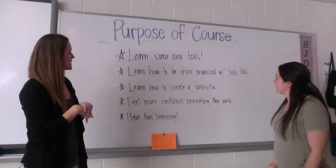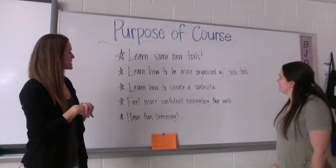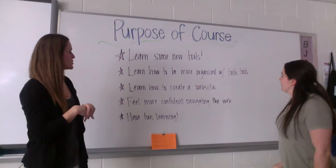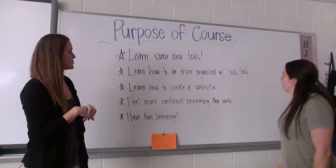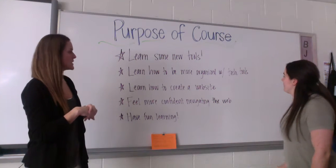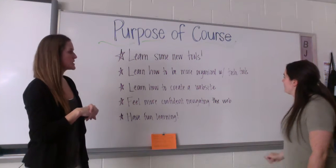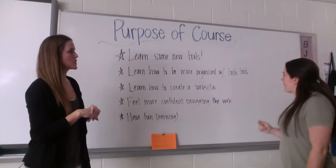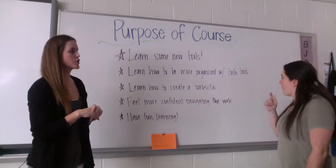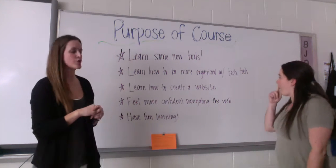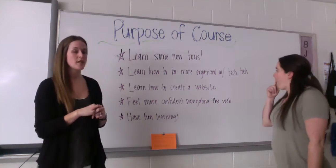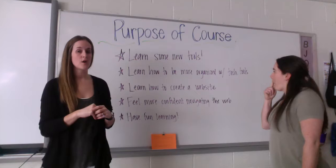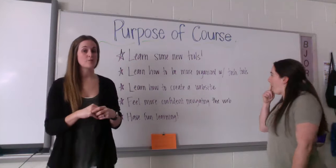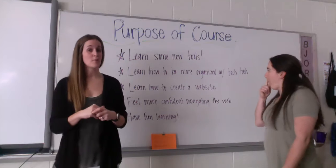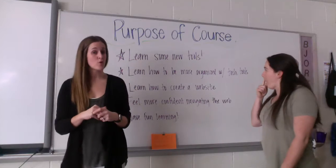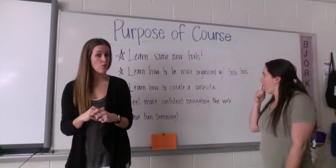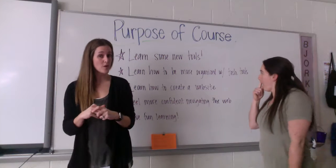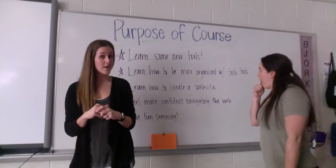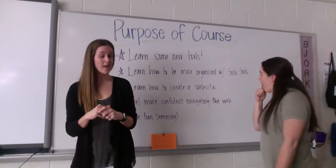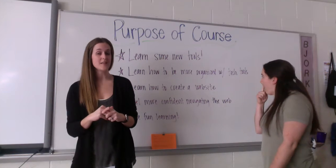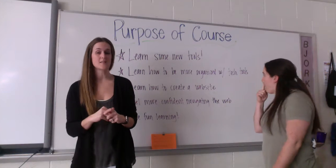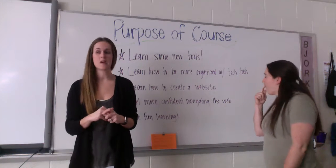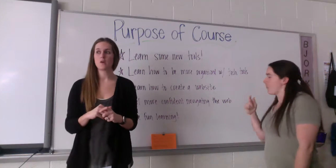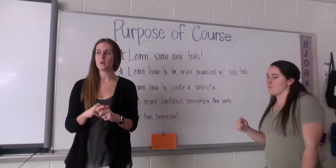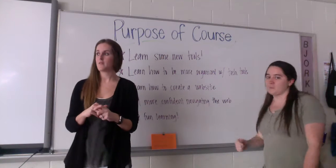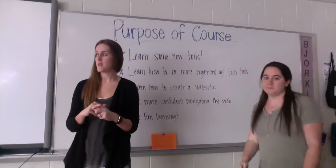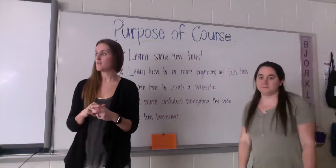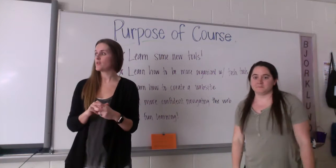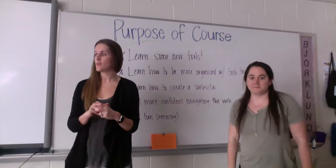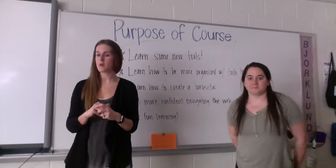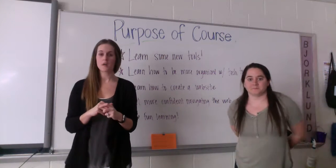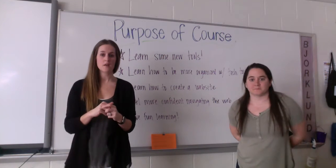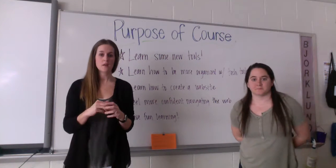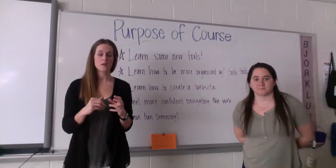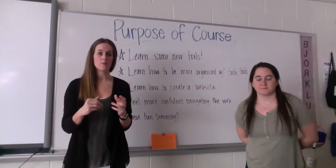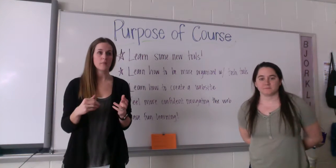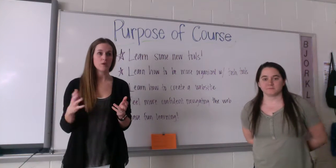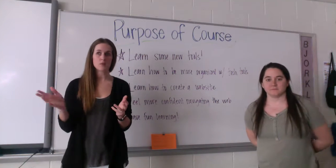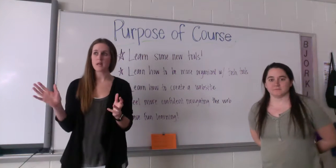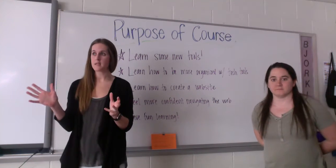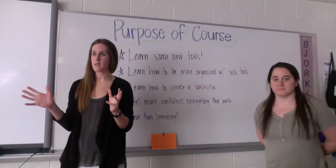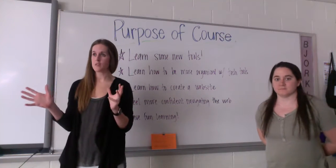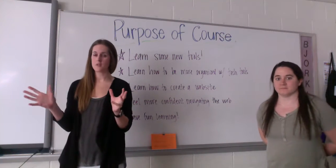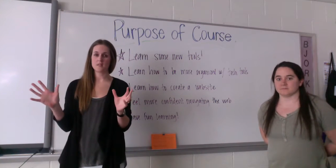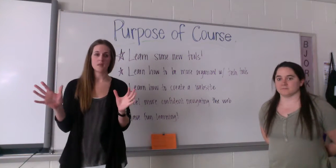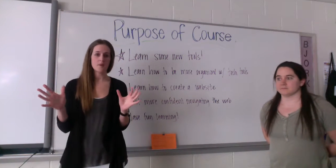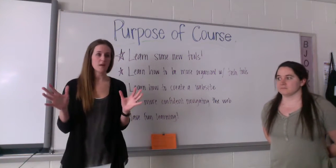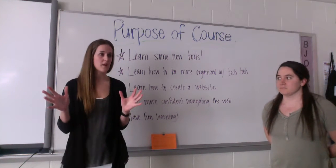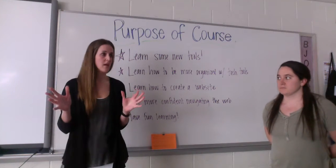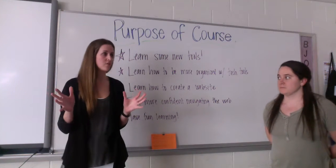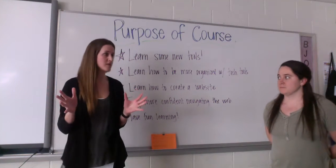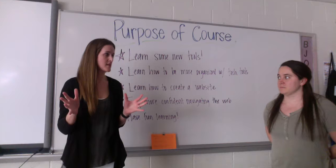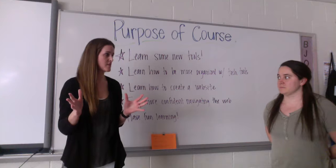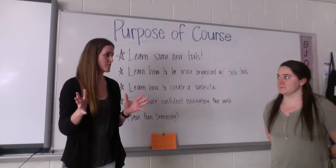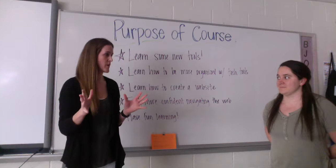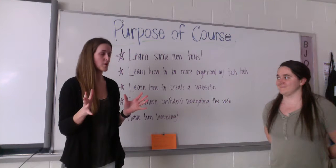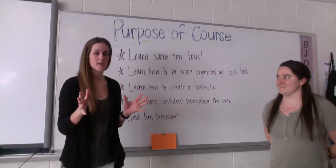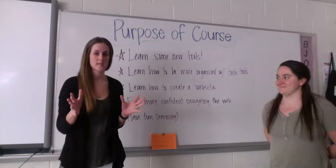on to is learning how to be more organized. Now, if any of you are in my normal class, as you can see, I'm kind of anal retentive with my